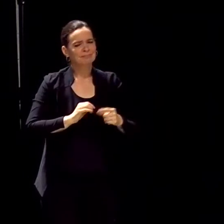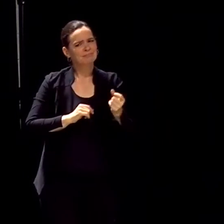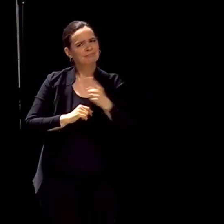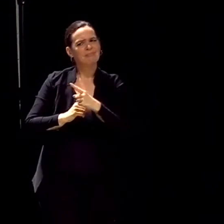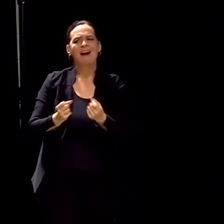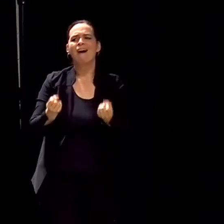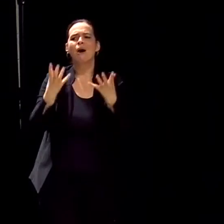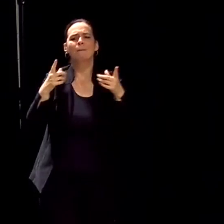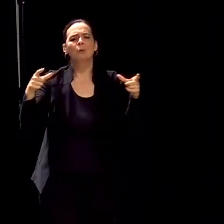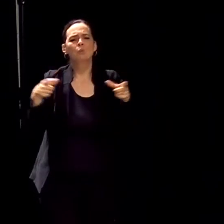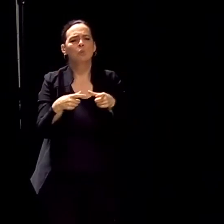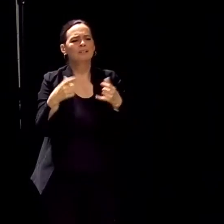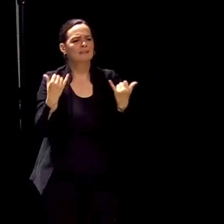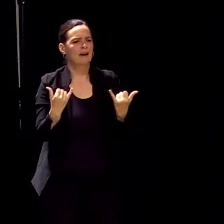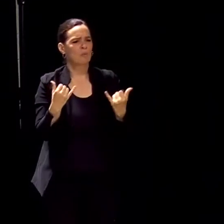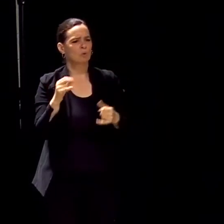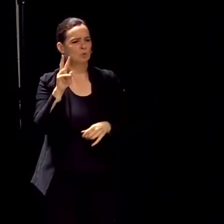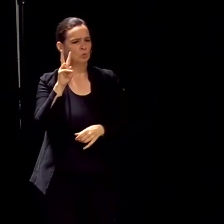2,041 people.